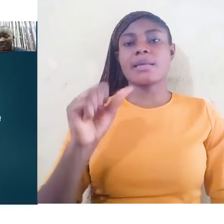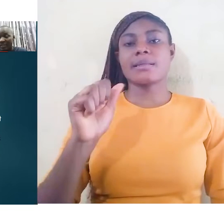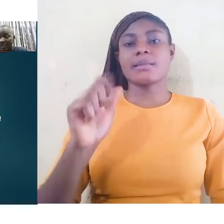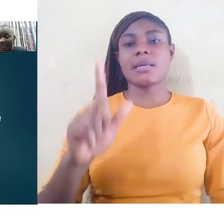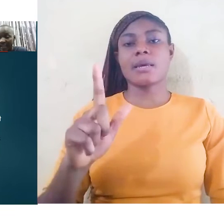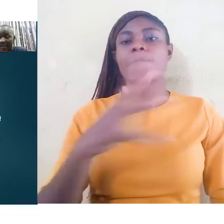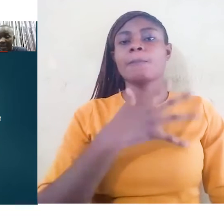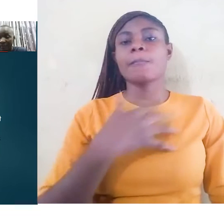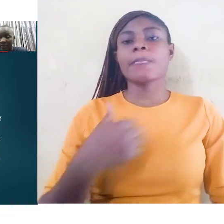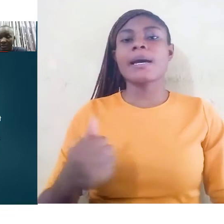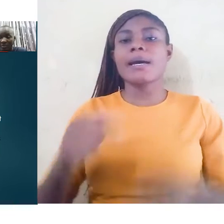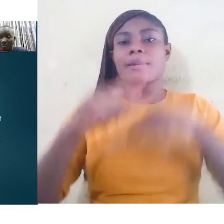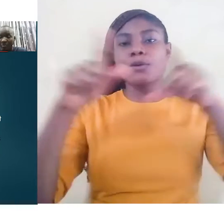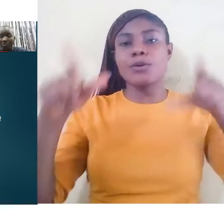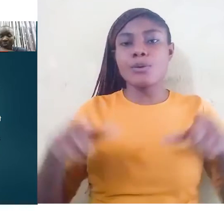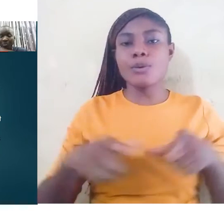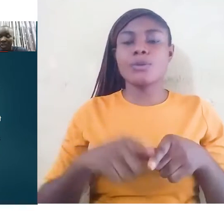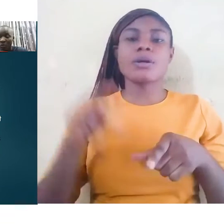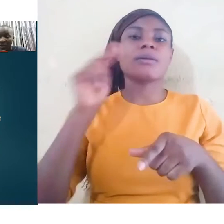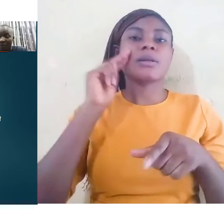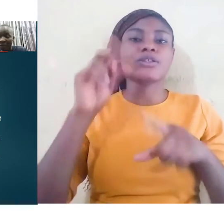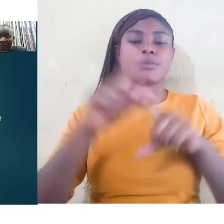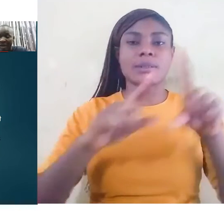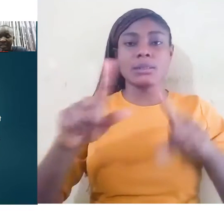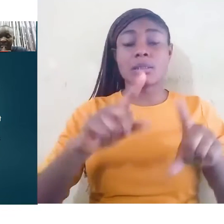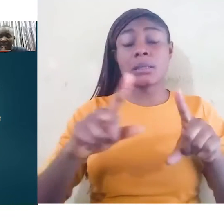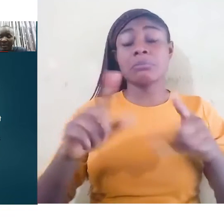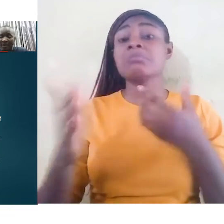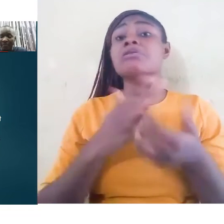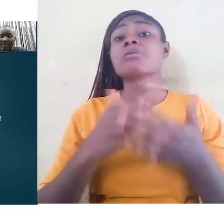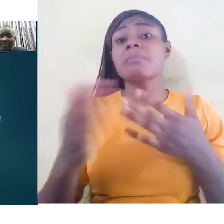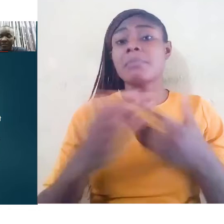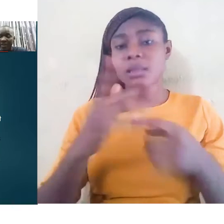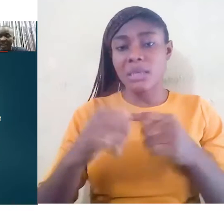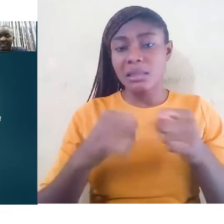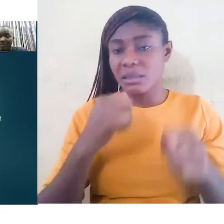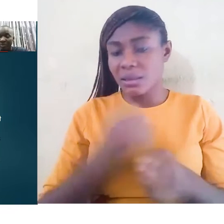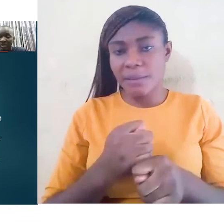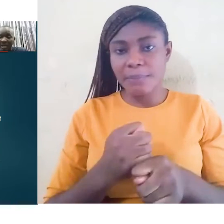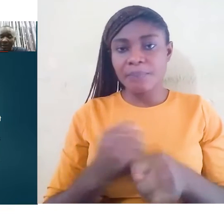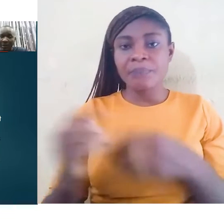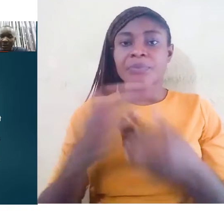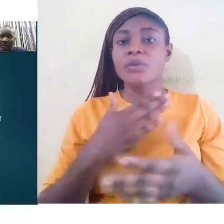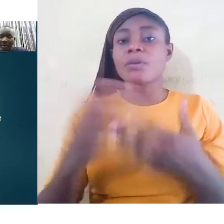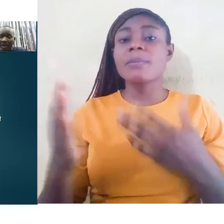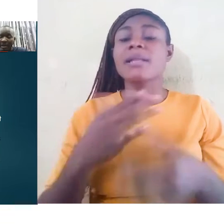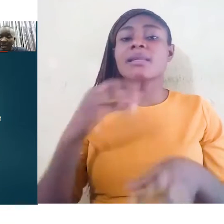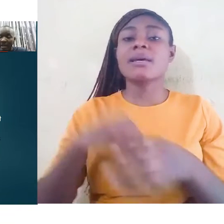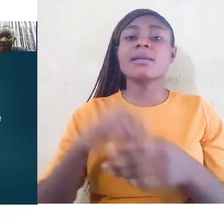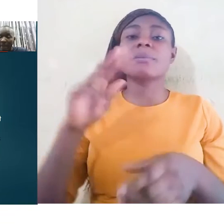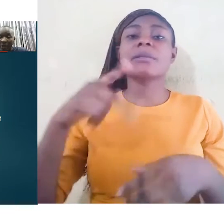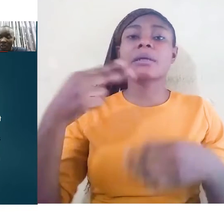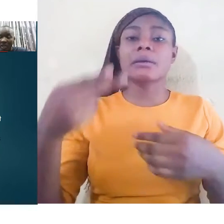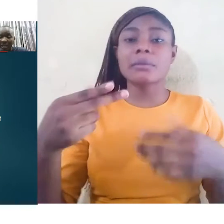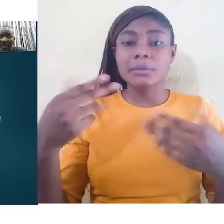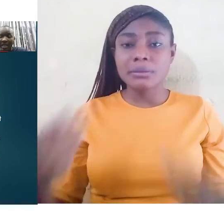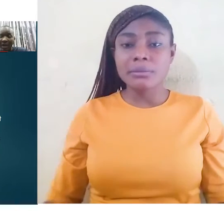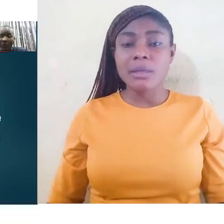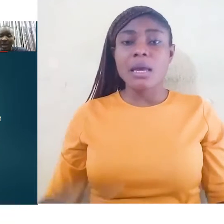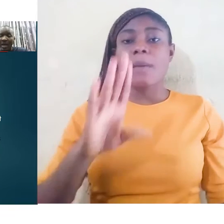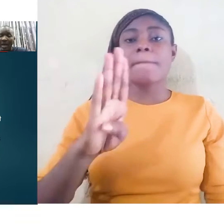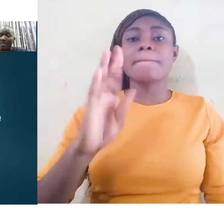indigenous Nigerian sign language, be it whatever variety, be it the variety in Port Harcourt, in Bauchi,